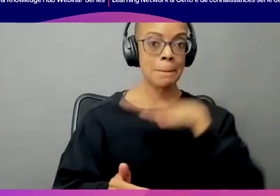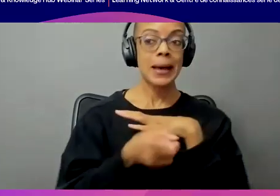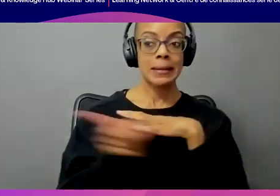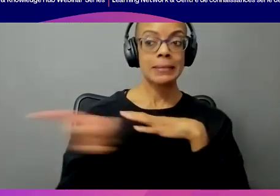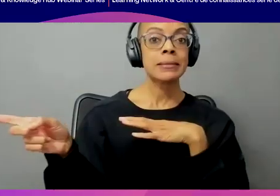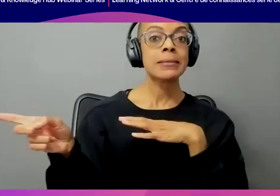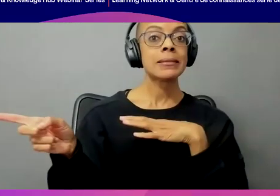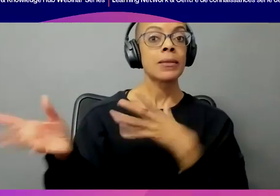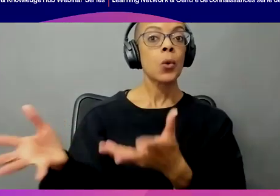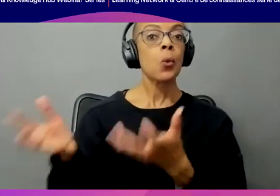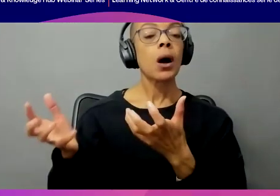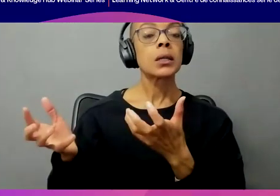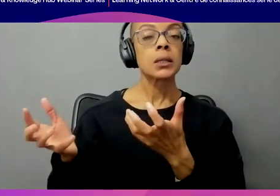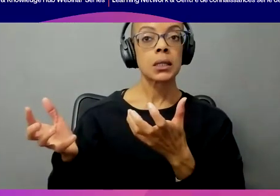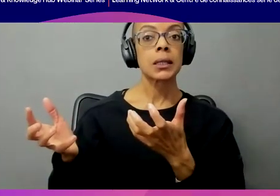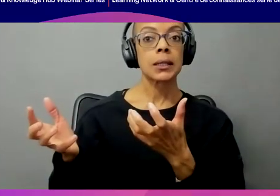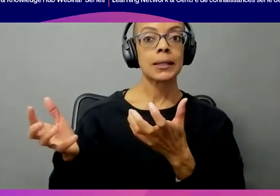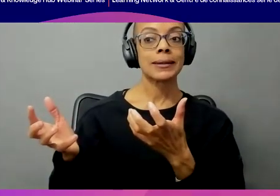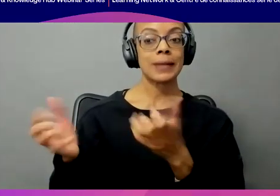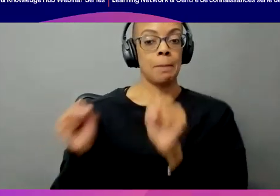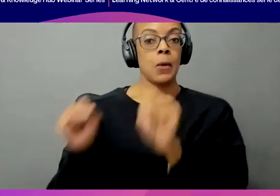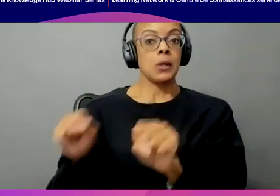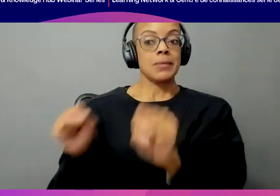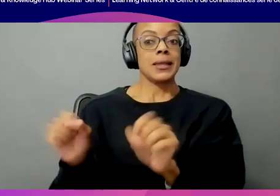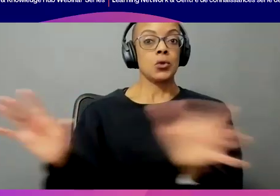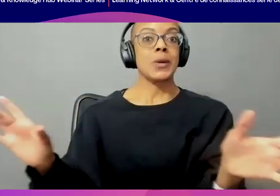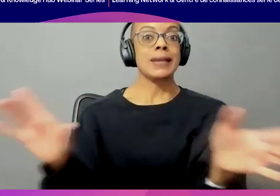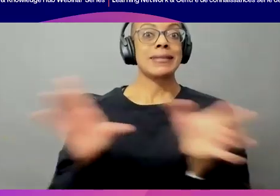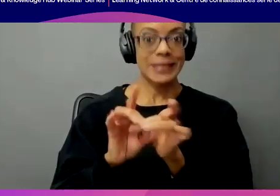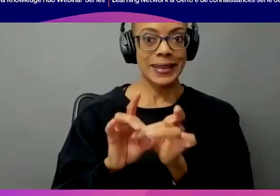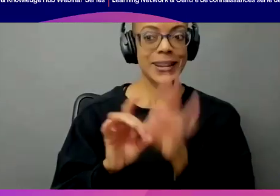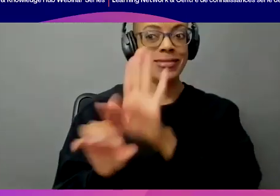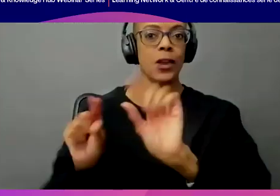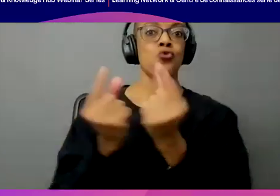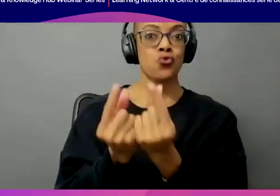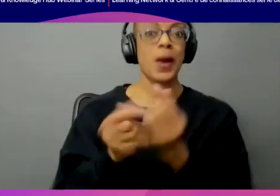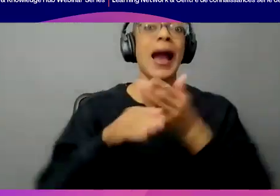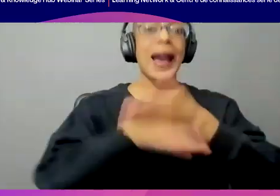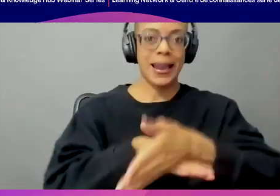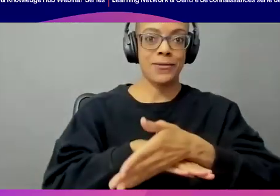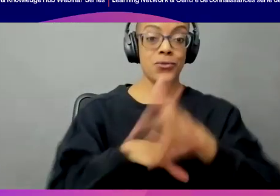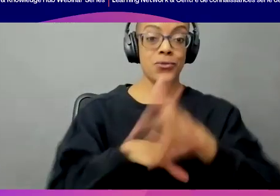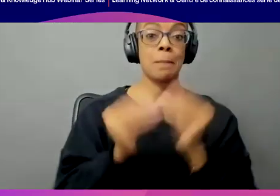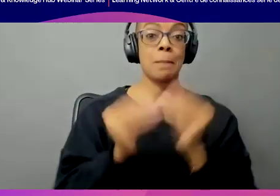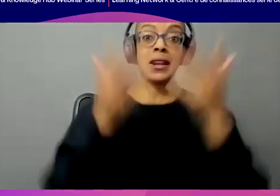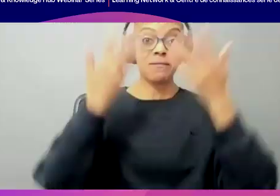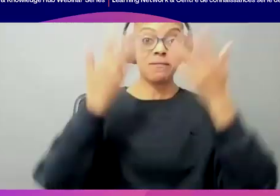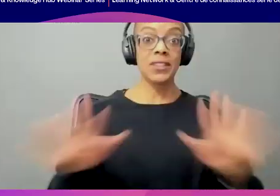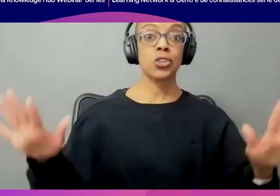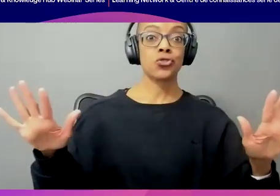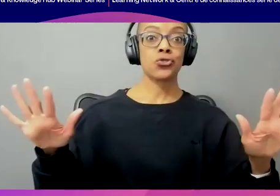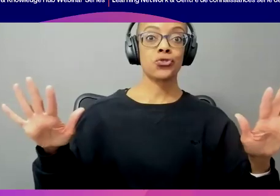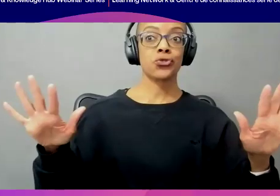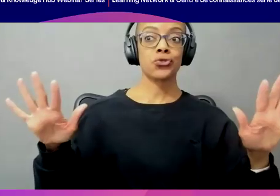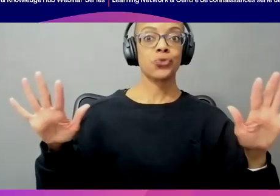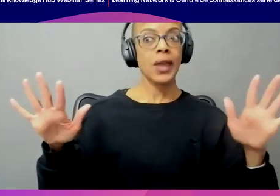to have some capacity to connect again with the folks they were in a group with after the group has ended, because they really enjoyed the kind